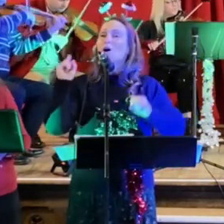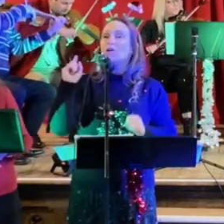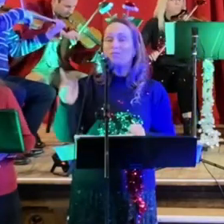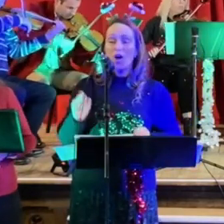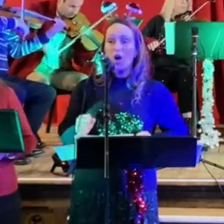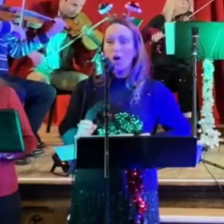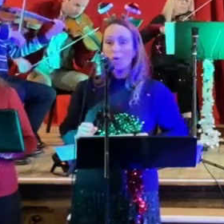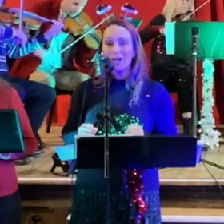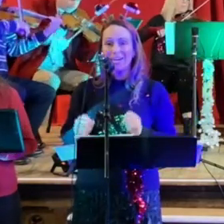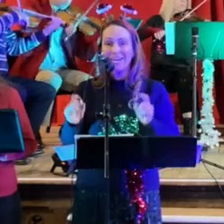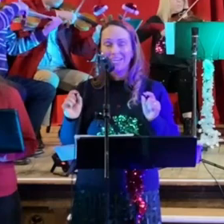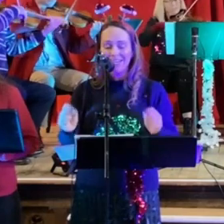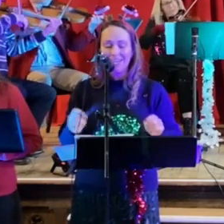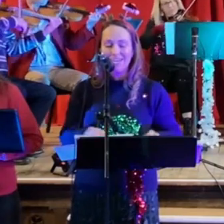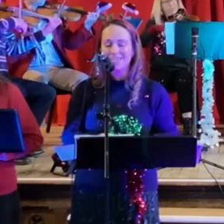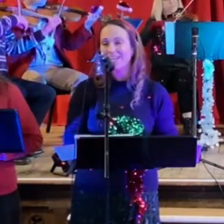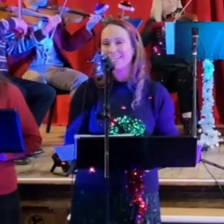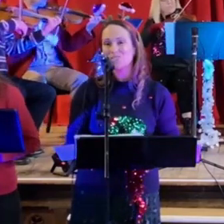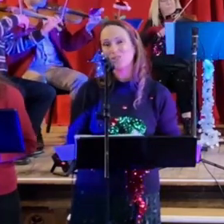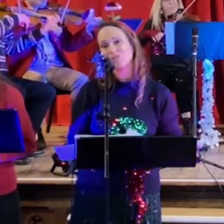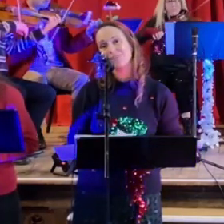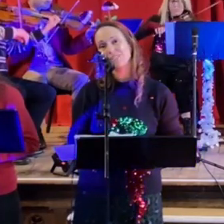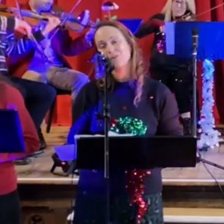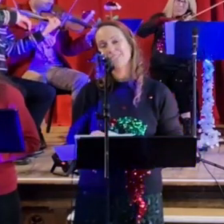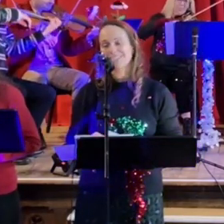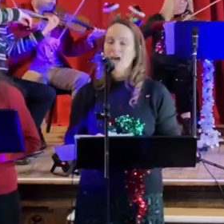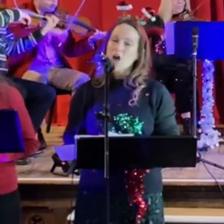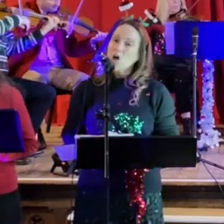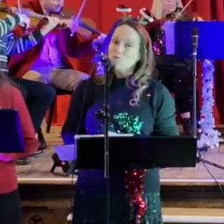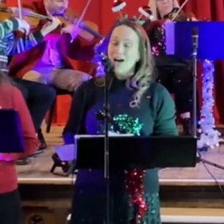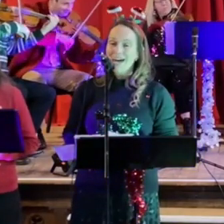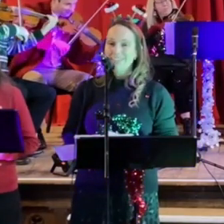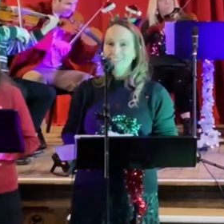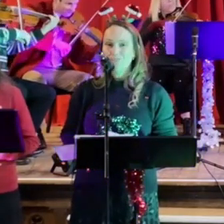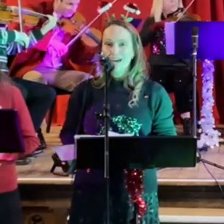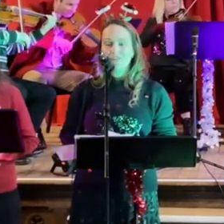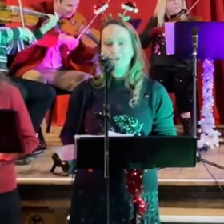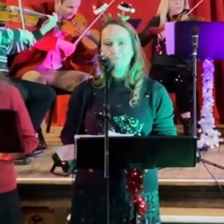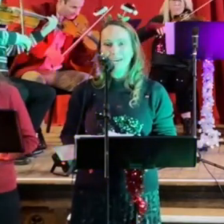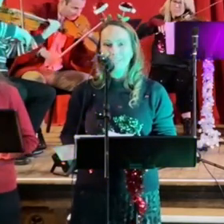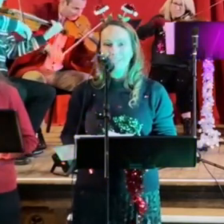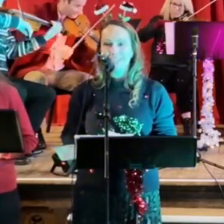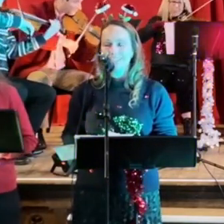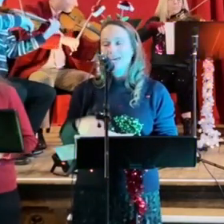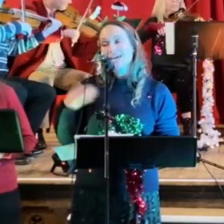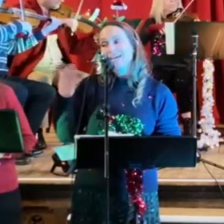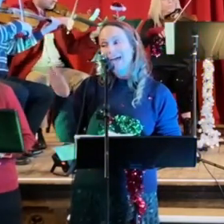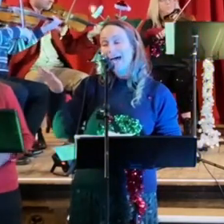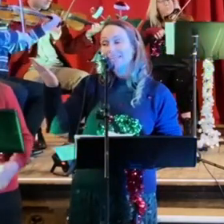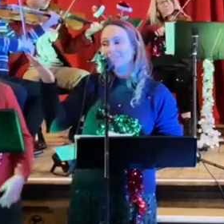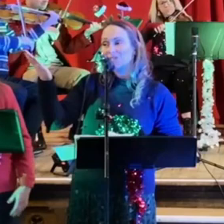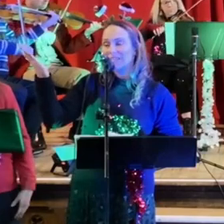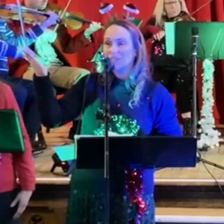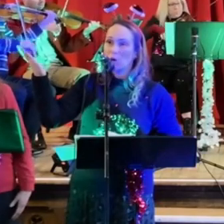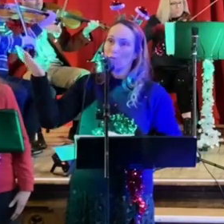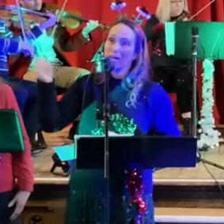bough. For we need a little Christmas right this very minute. Candles in the